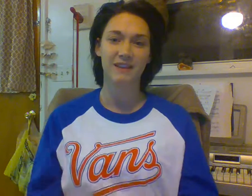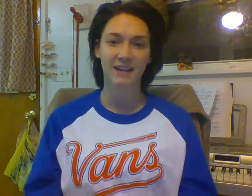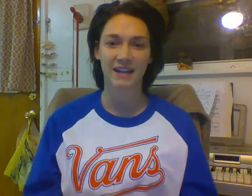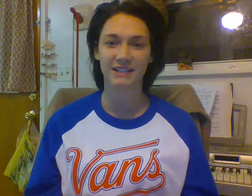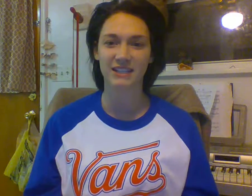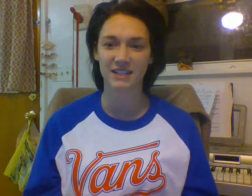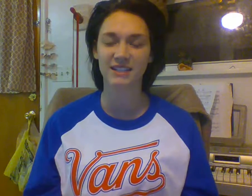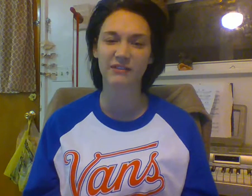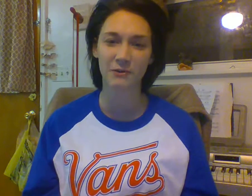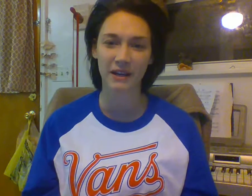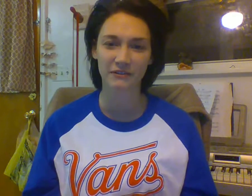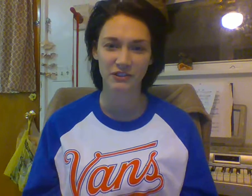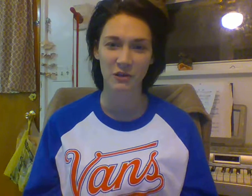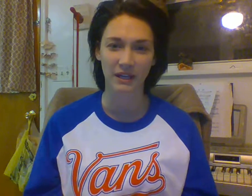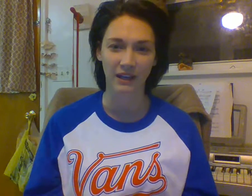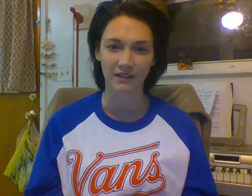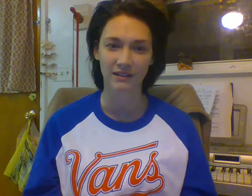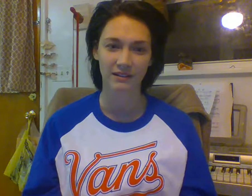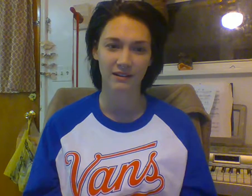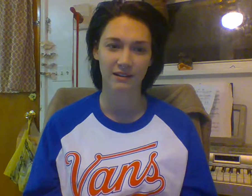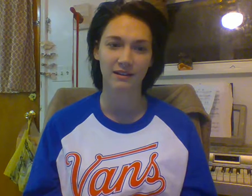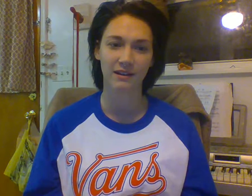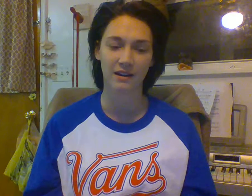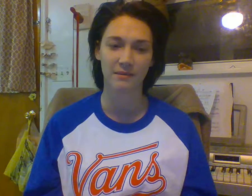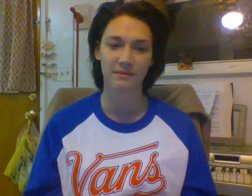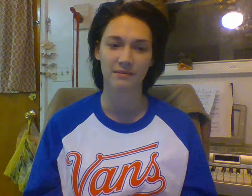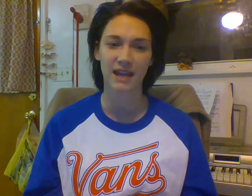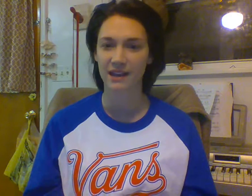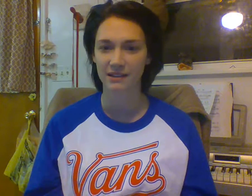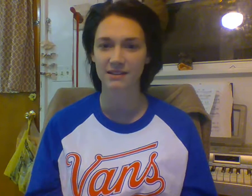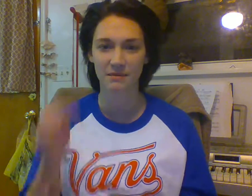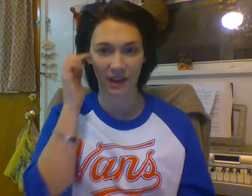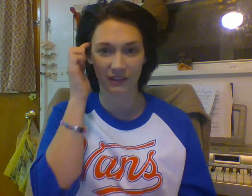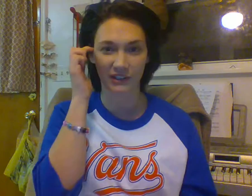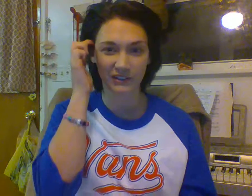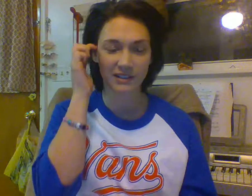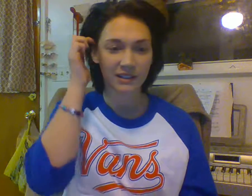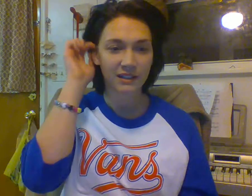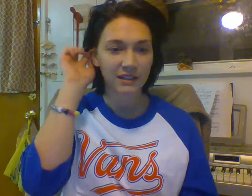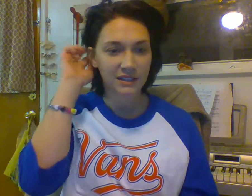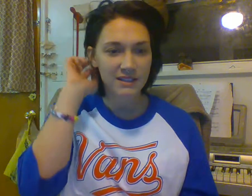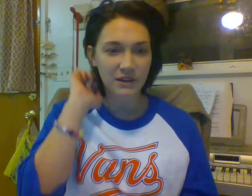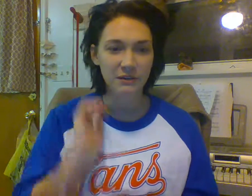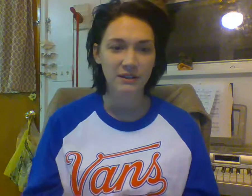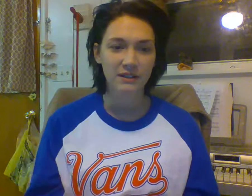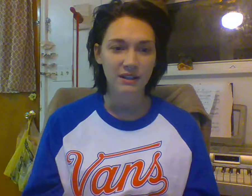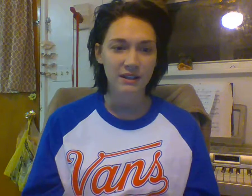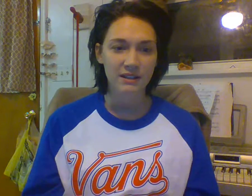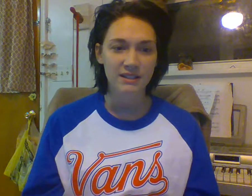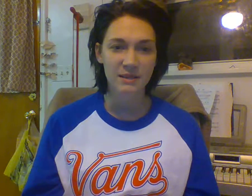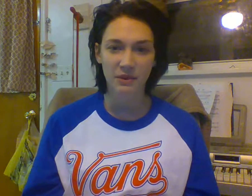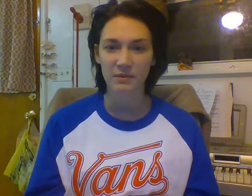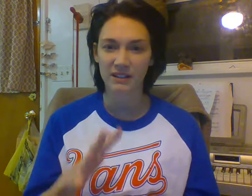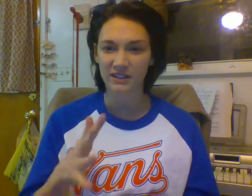Kind of just a different way of showing it. Kind of something I learned. So similar, but a little